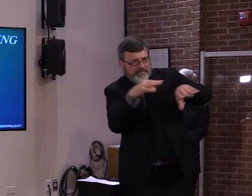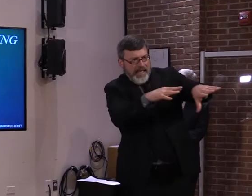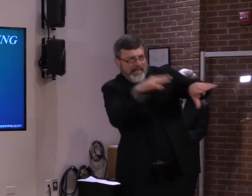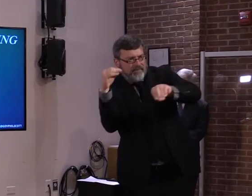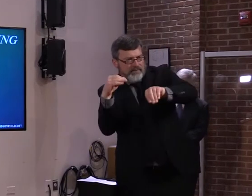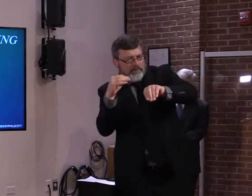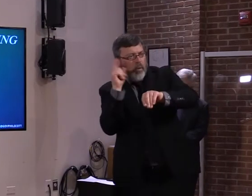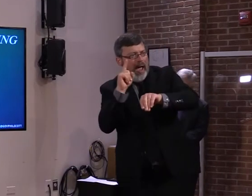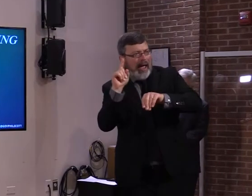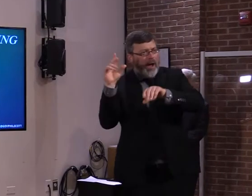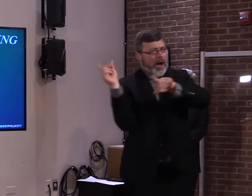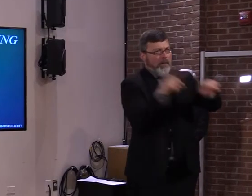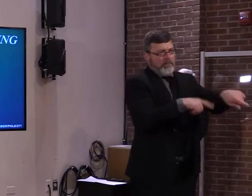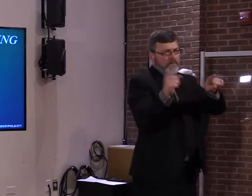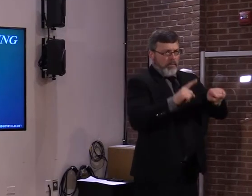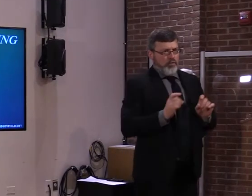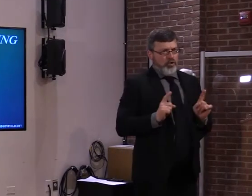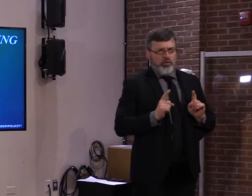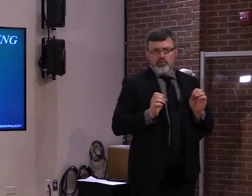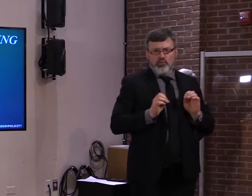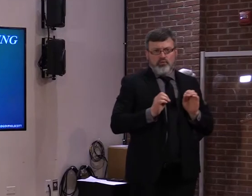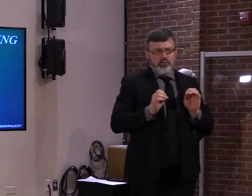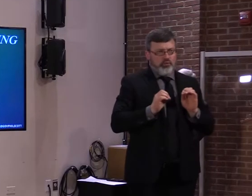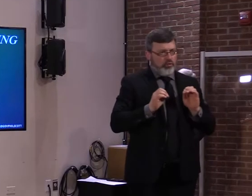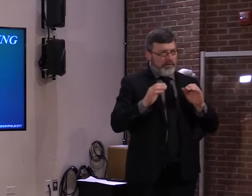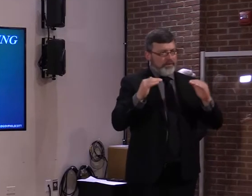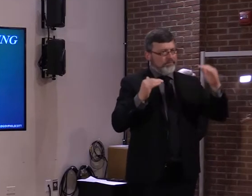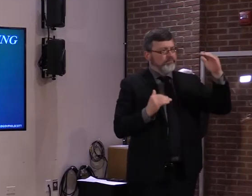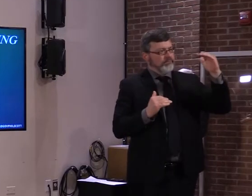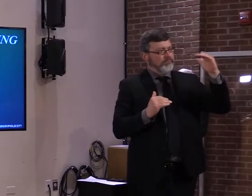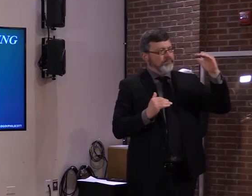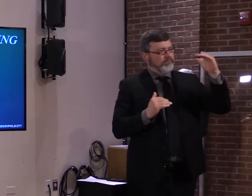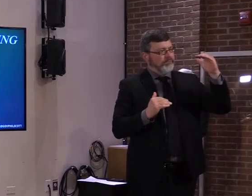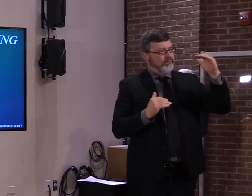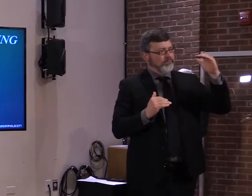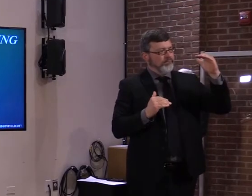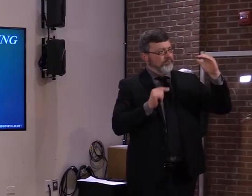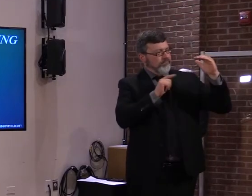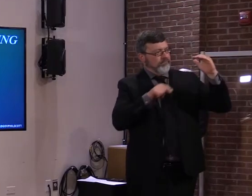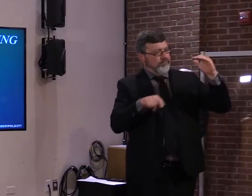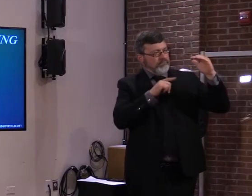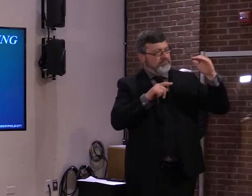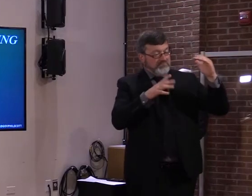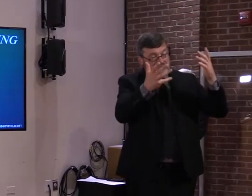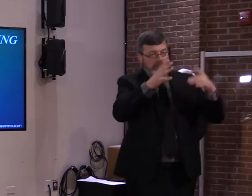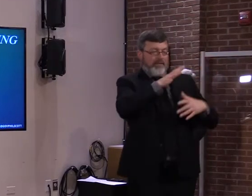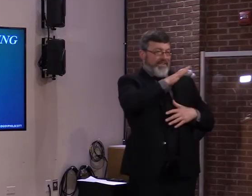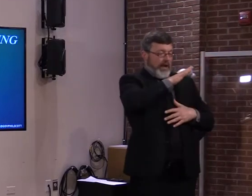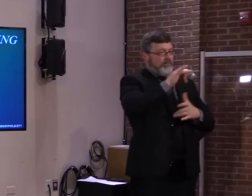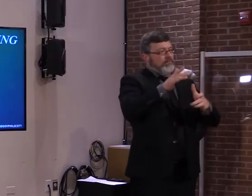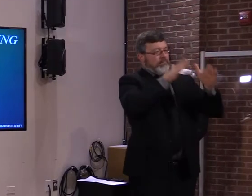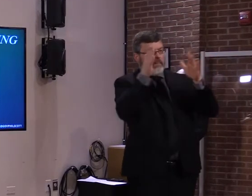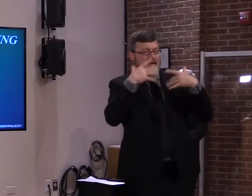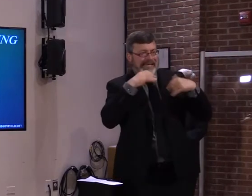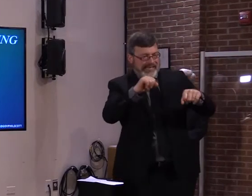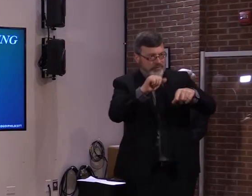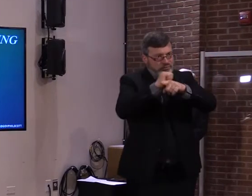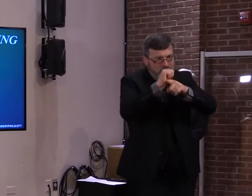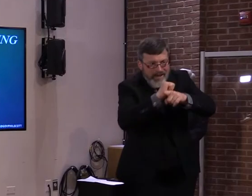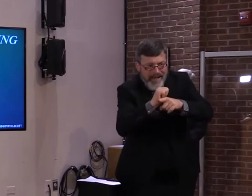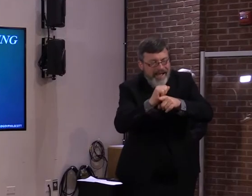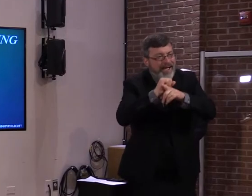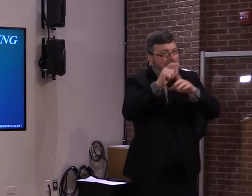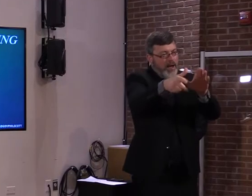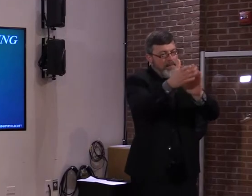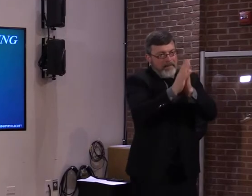have the capability of training, as well as bringing the skills in. That's why we've focused so heavily on that.